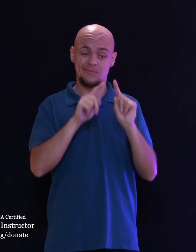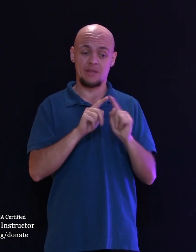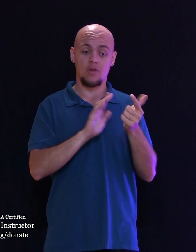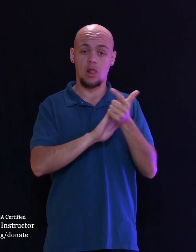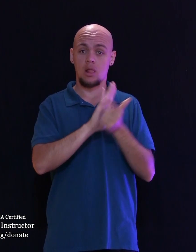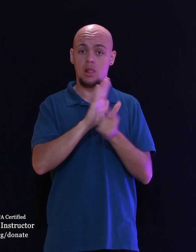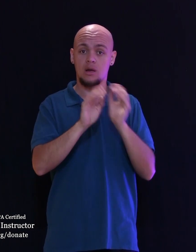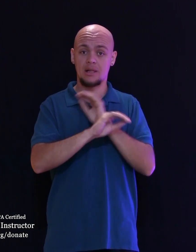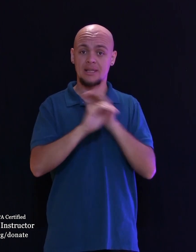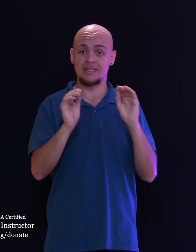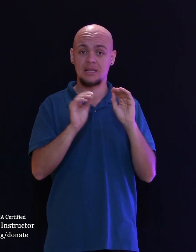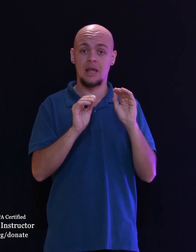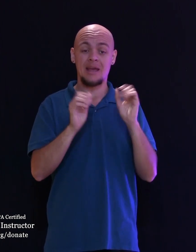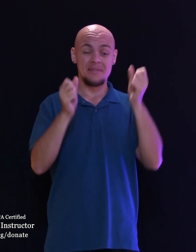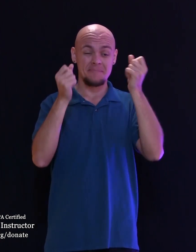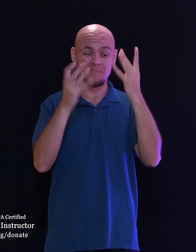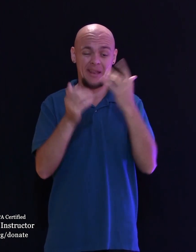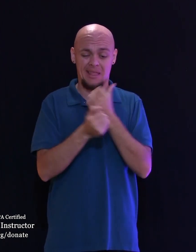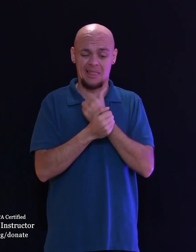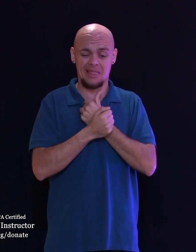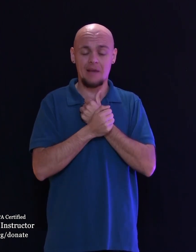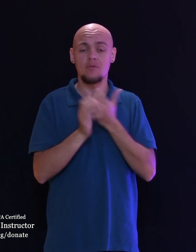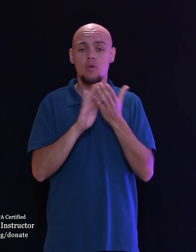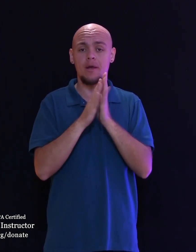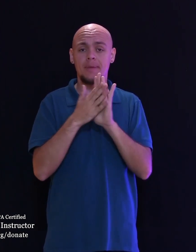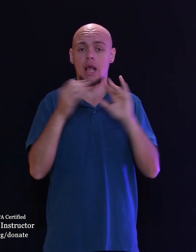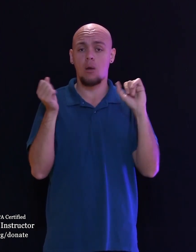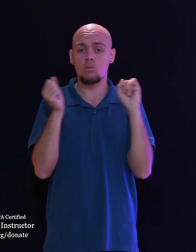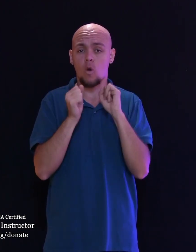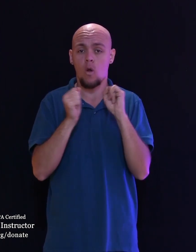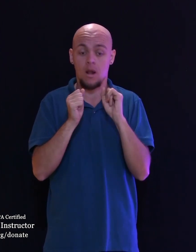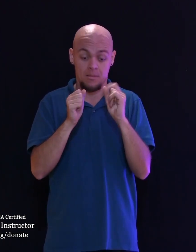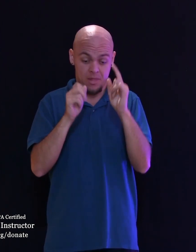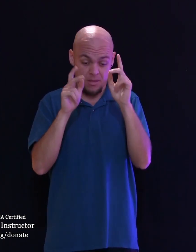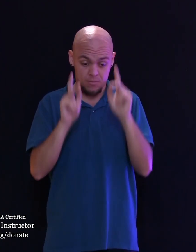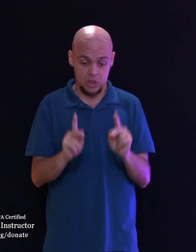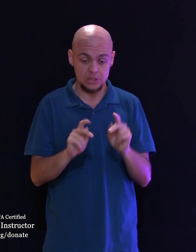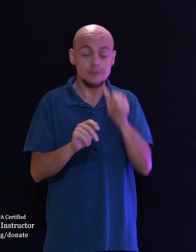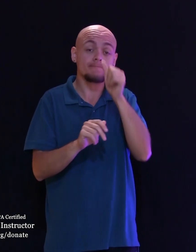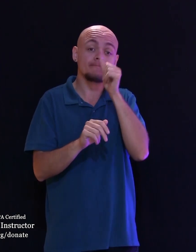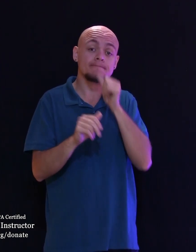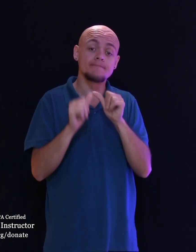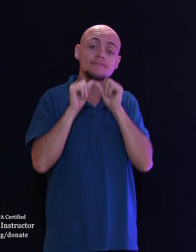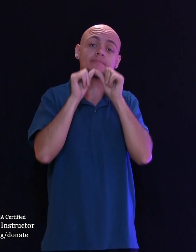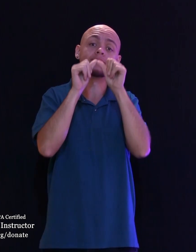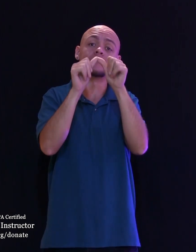be saved. That's what Christians are supposed to do. We